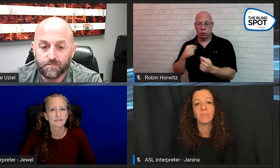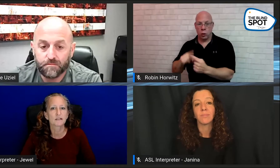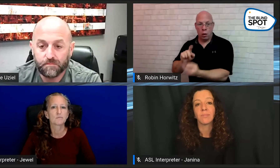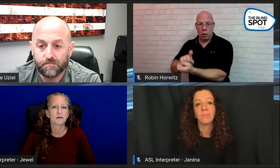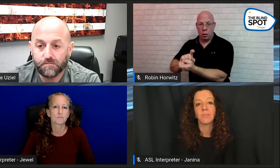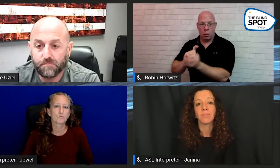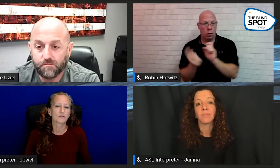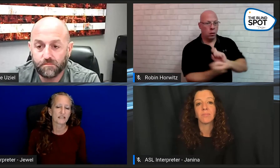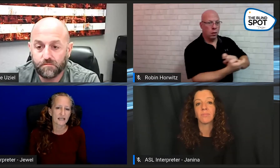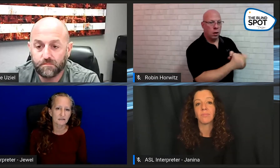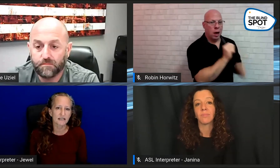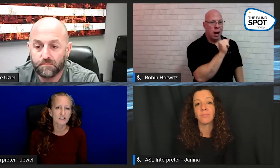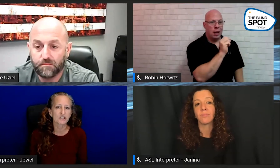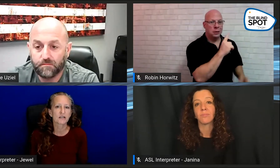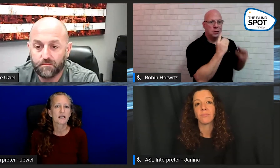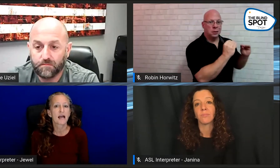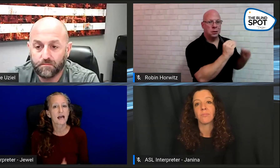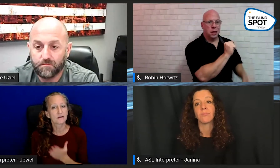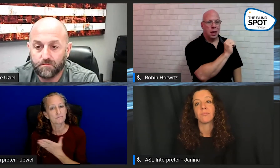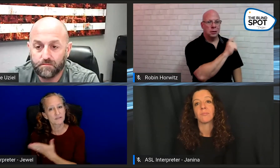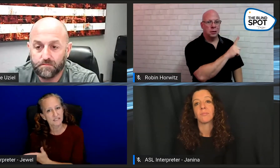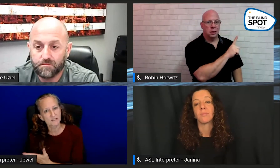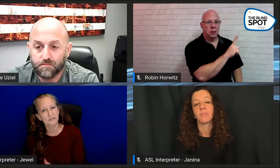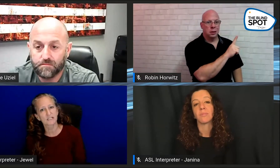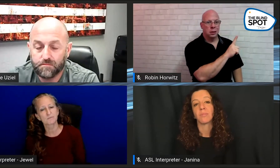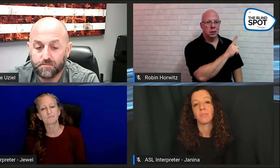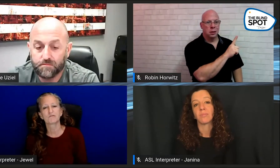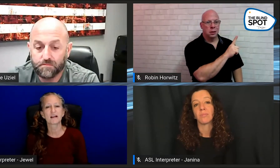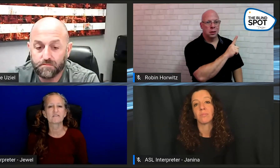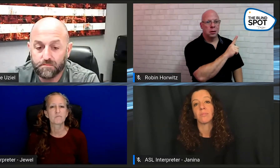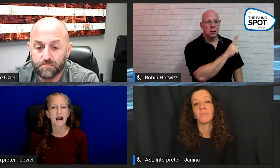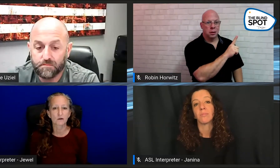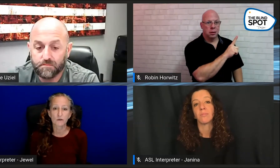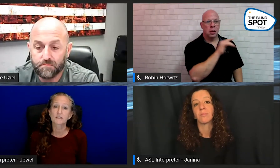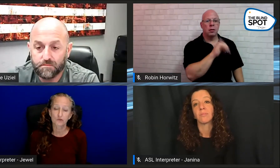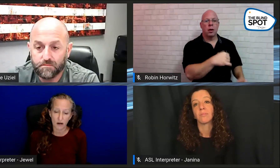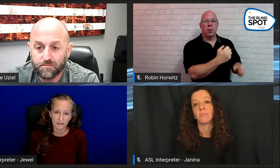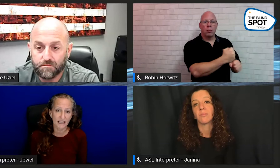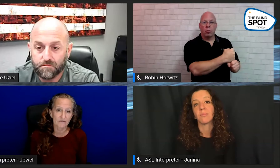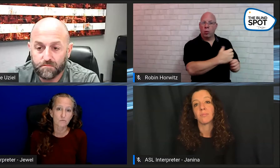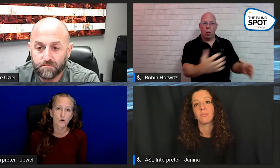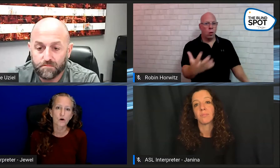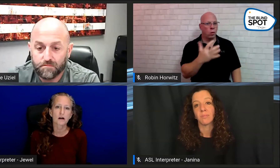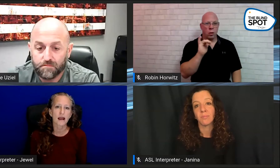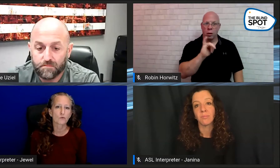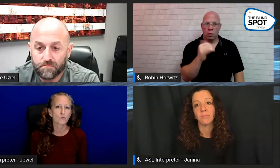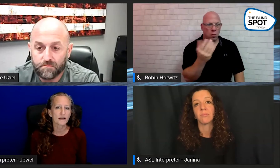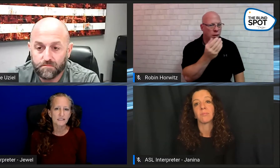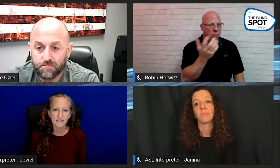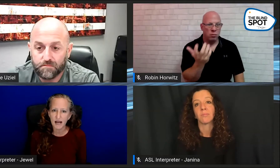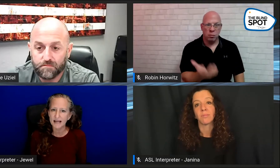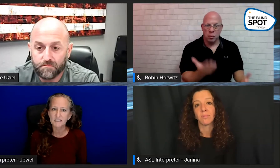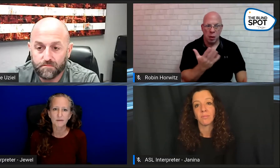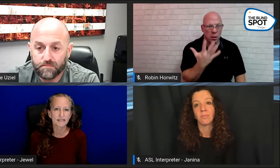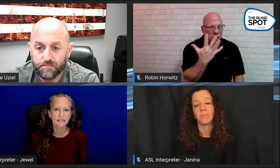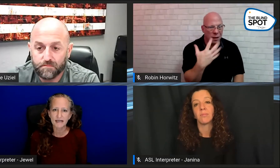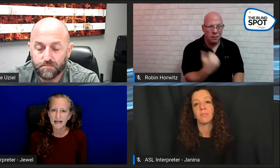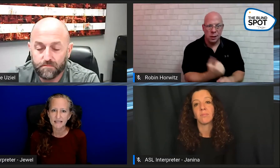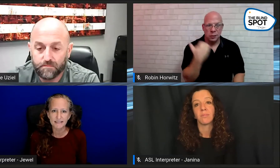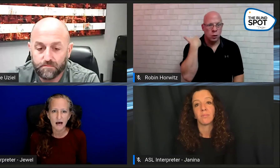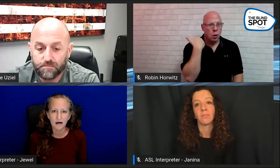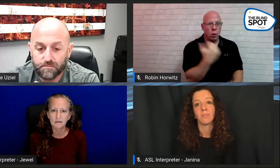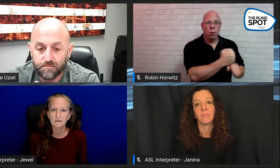struggle a little bit with the English. And this friend of mine was struggling even more. And once I explained